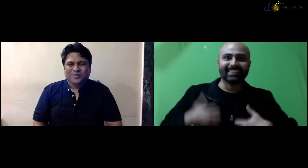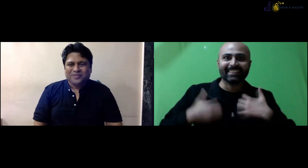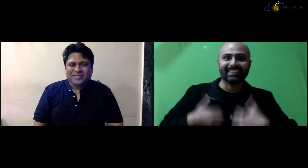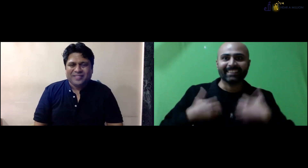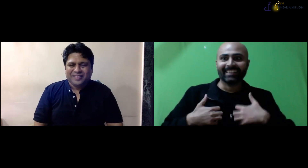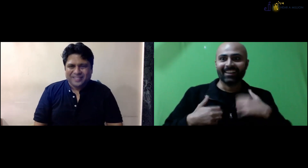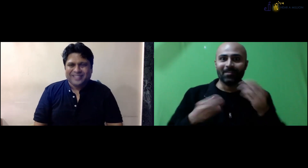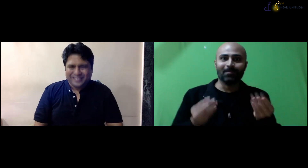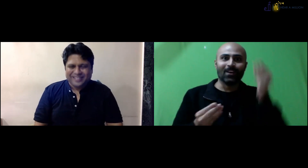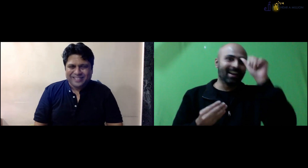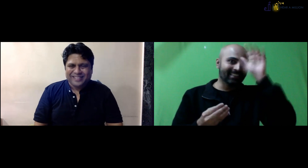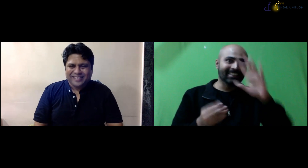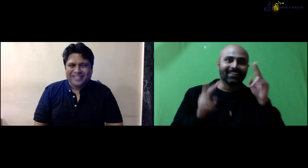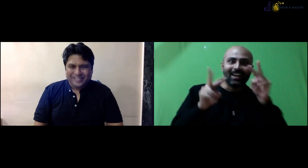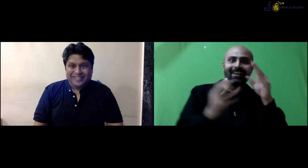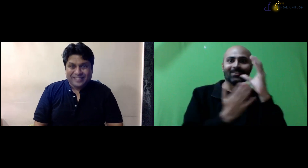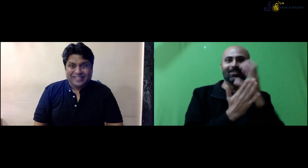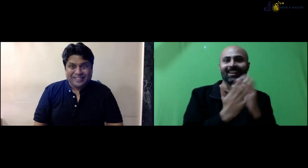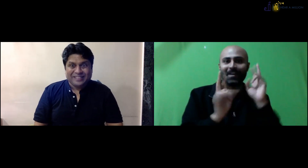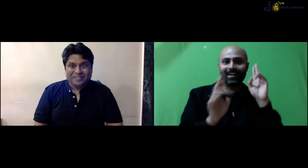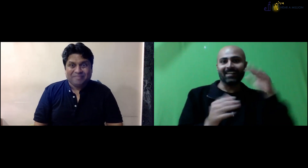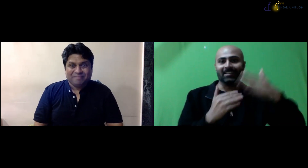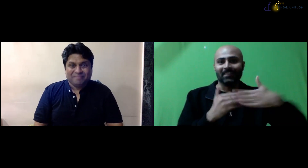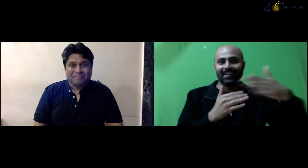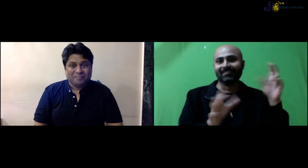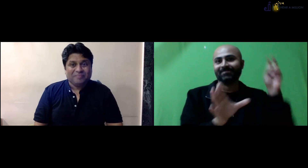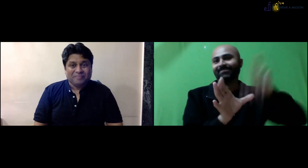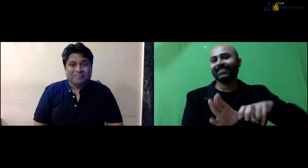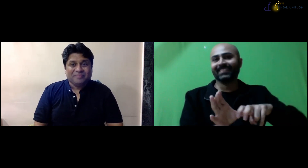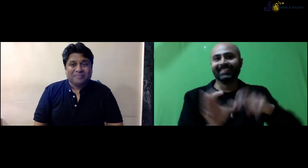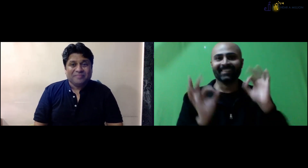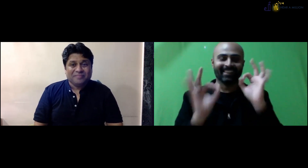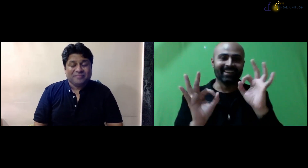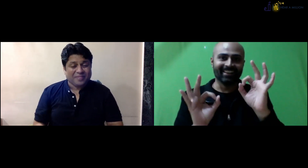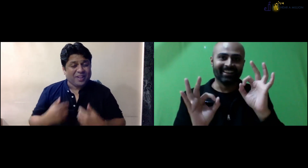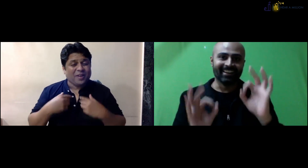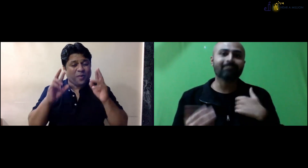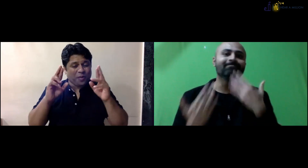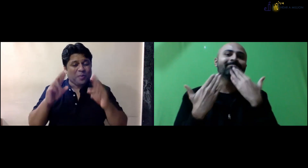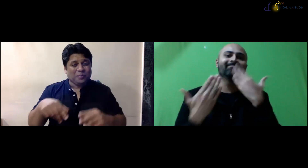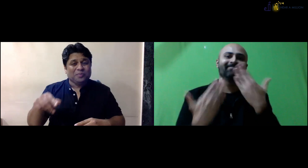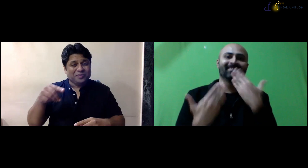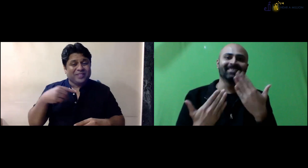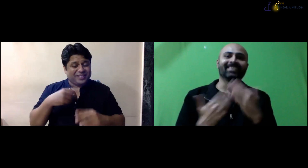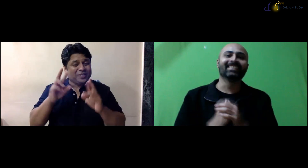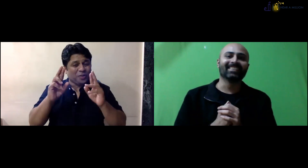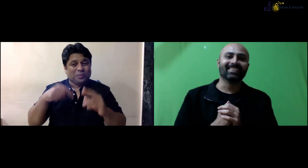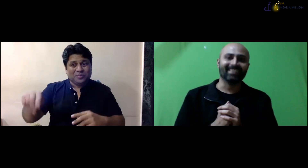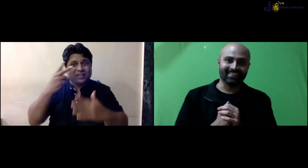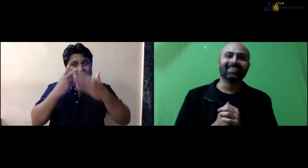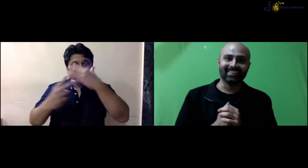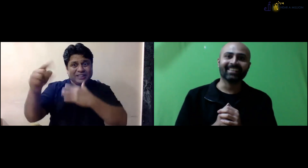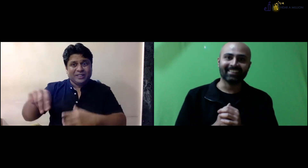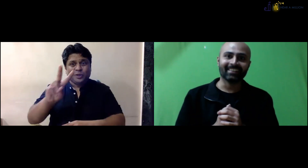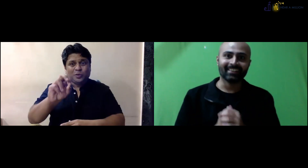to see you while presenting. I'm so excited, more for having more courses here in India. Yeah, I'm